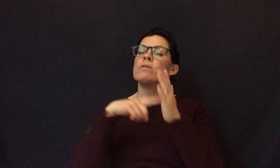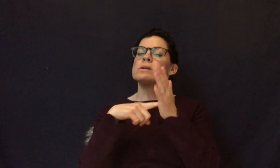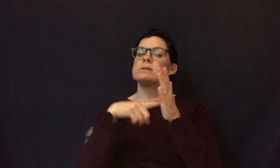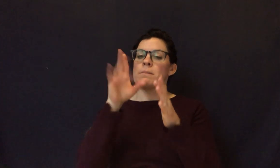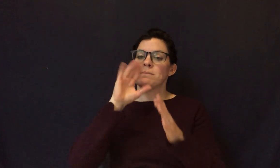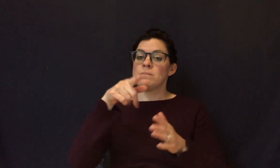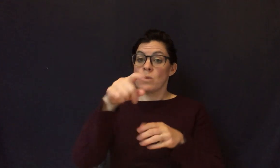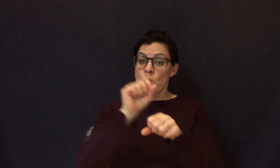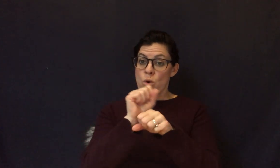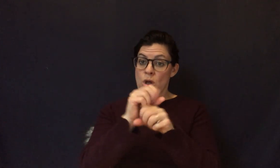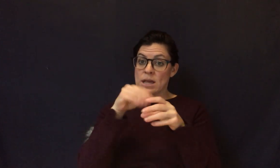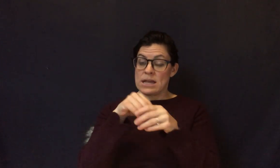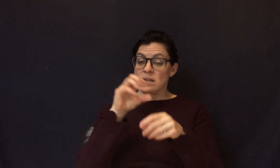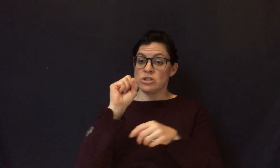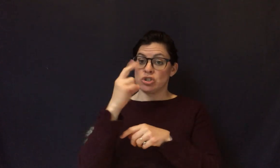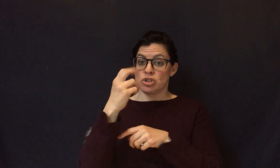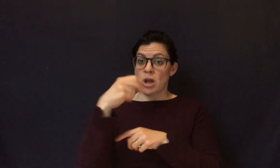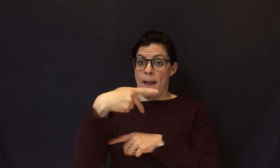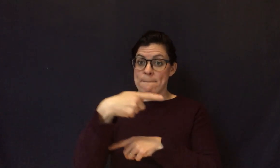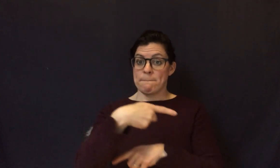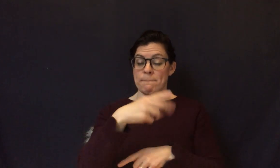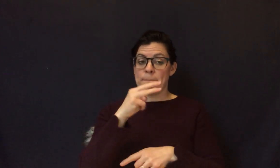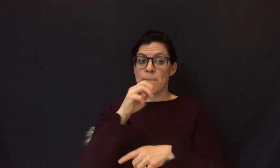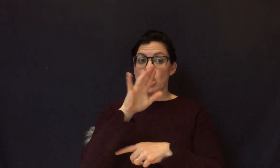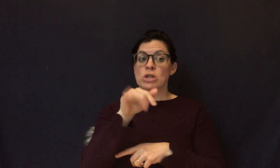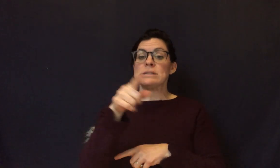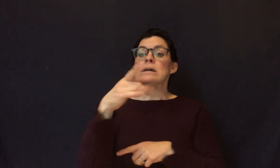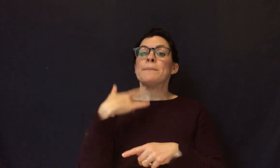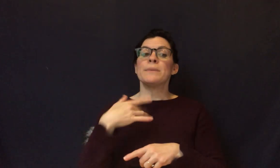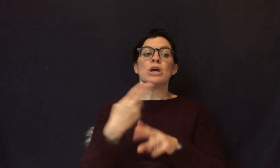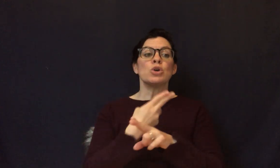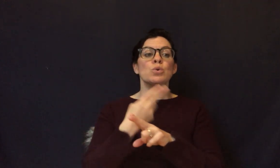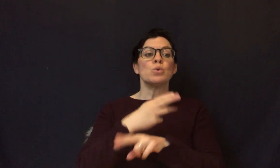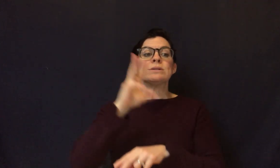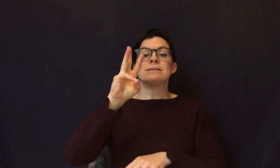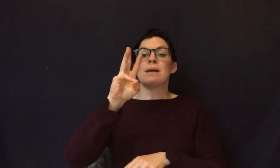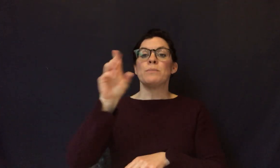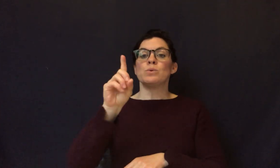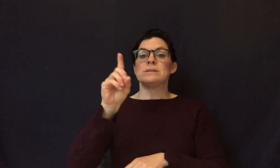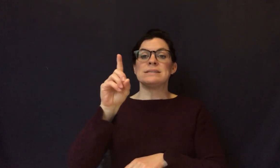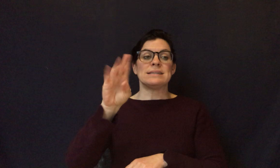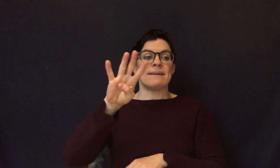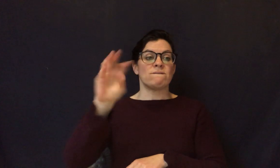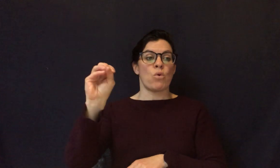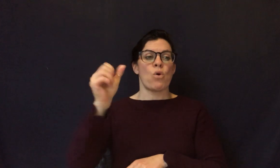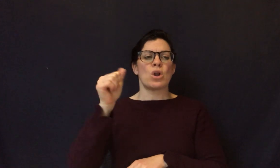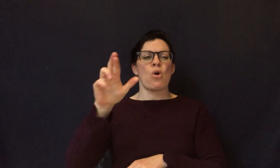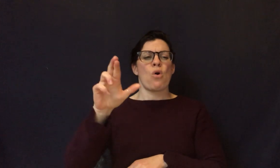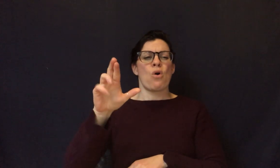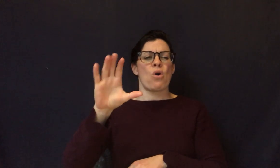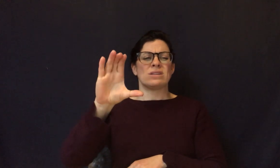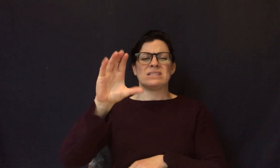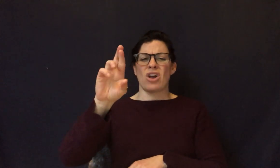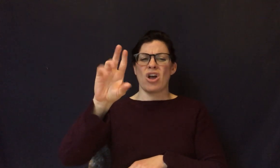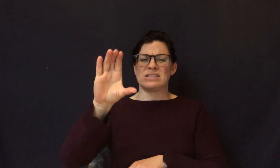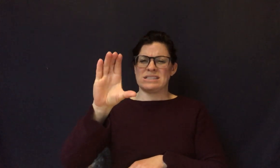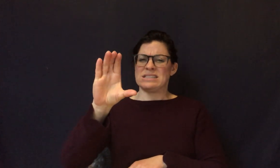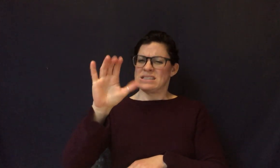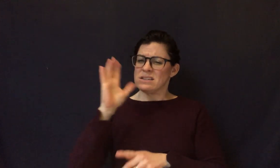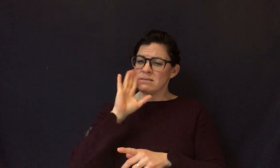no? Yes. Yes. It is an oil. It is a lubricant. That is the type of oil that they're referring